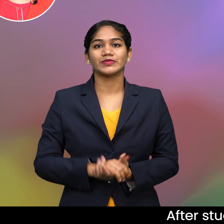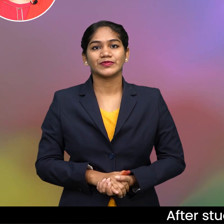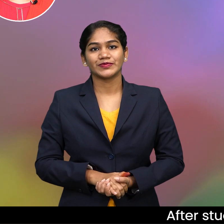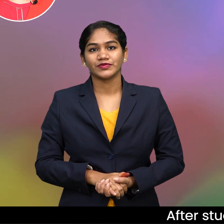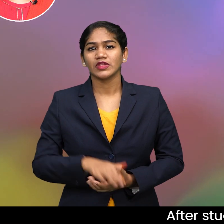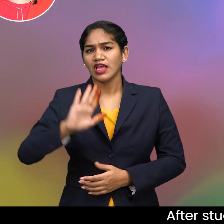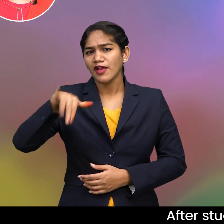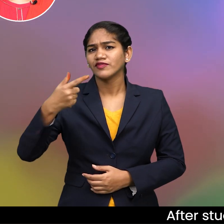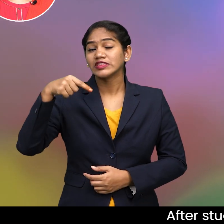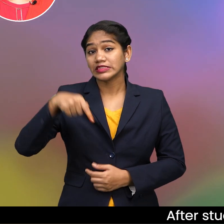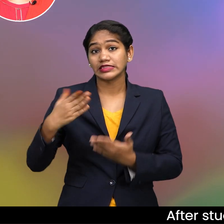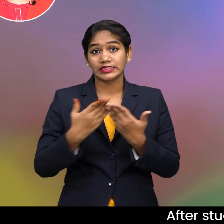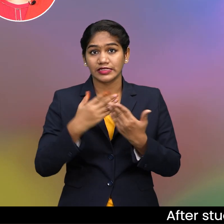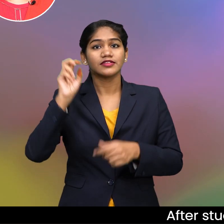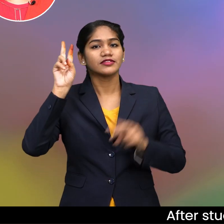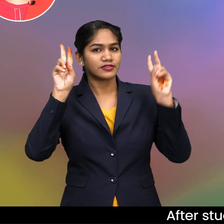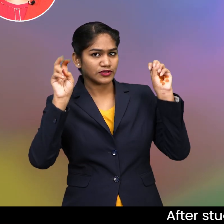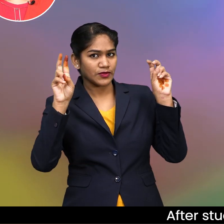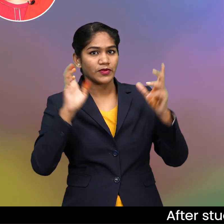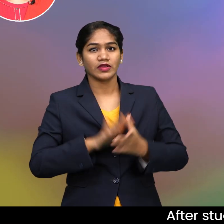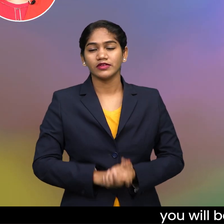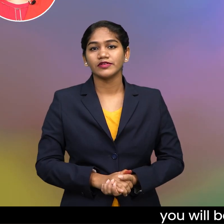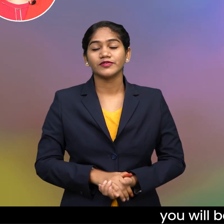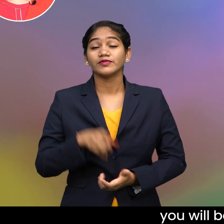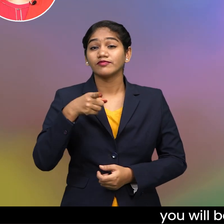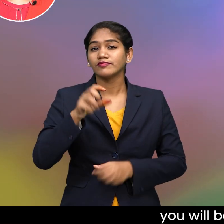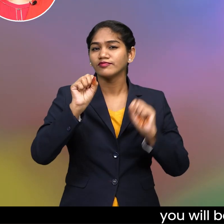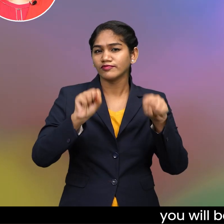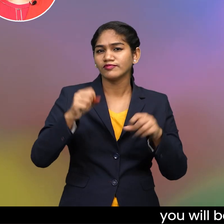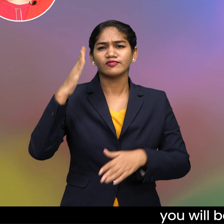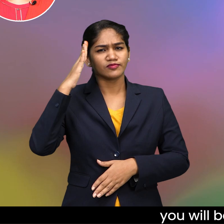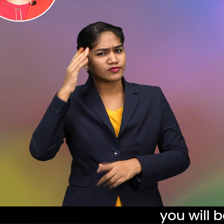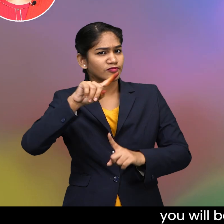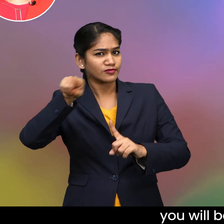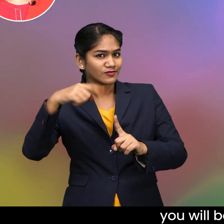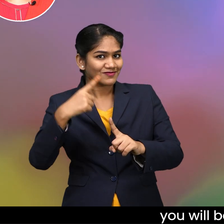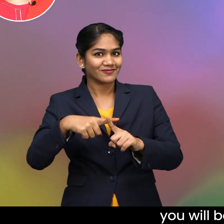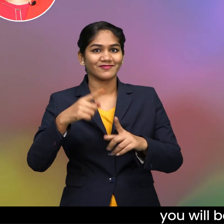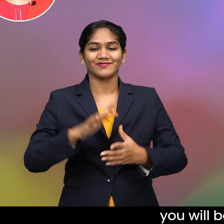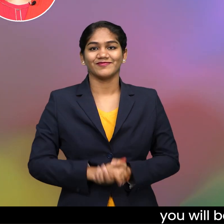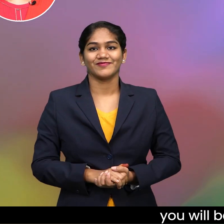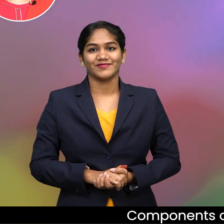After studying this topic, you will be knowing about